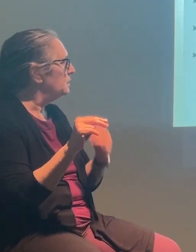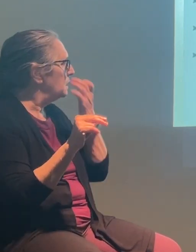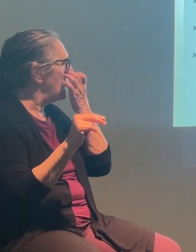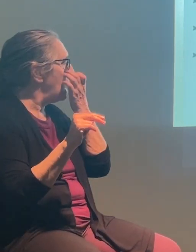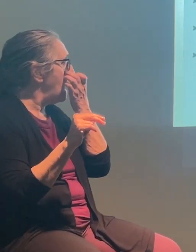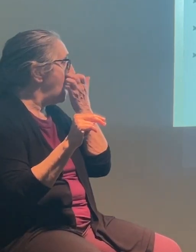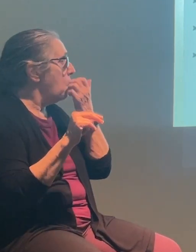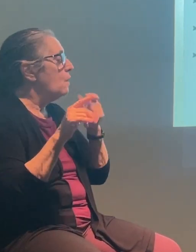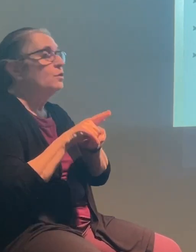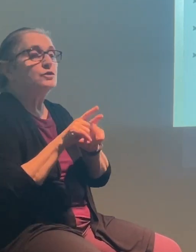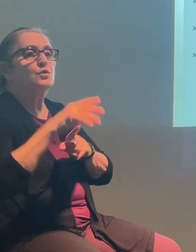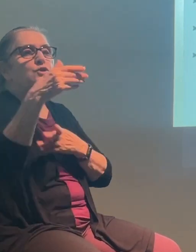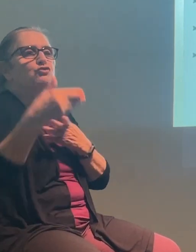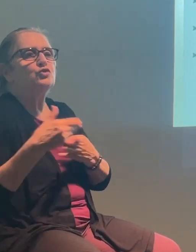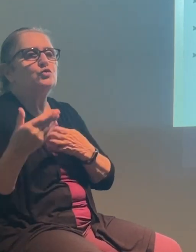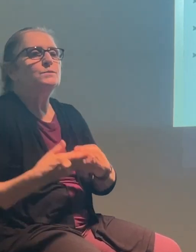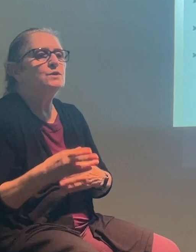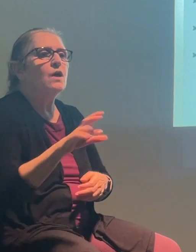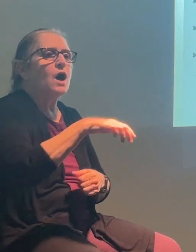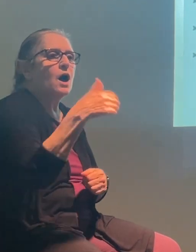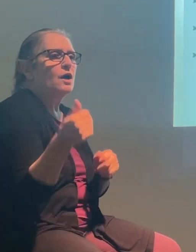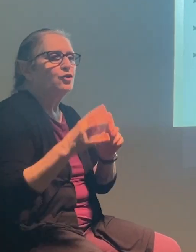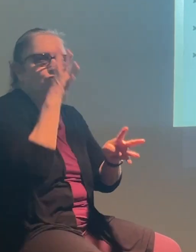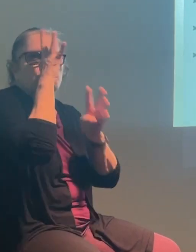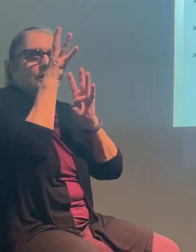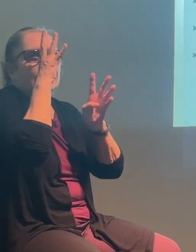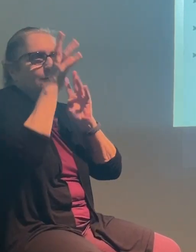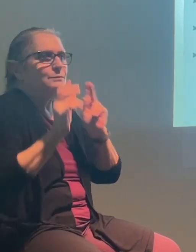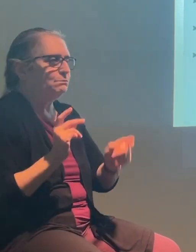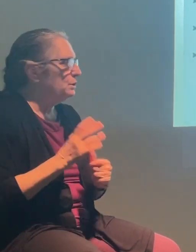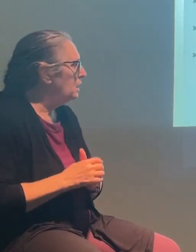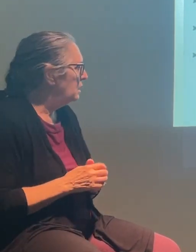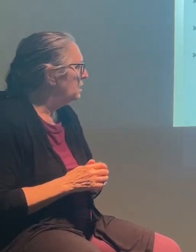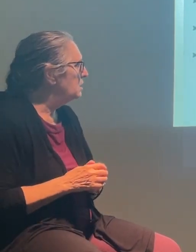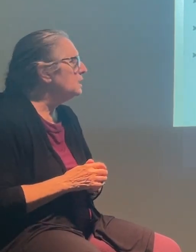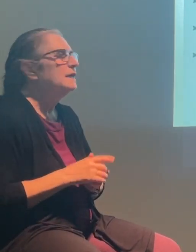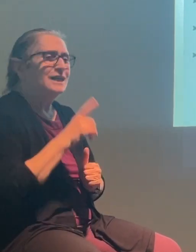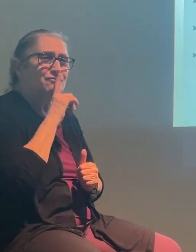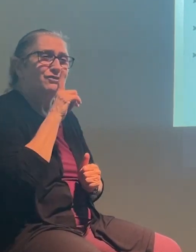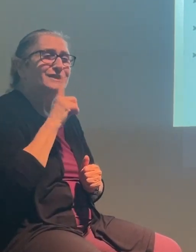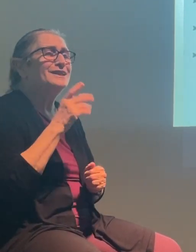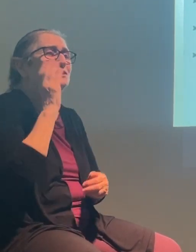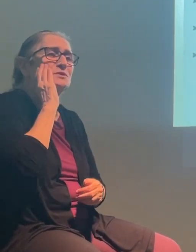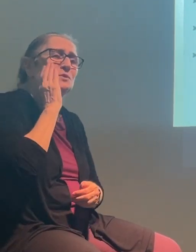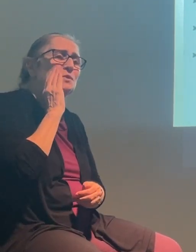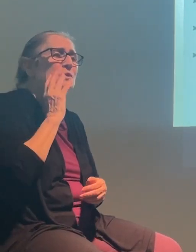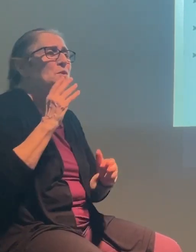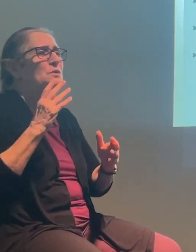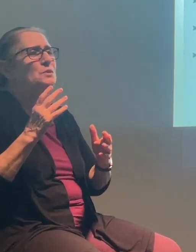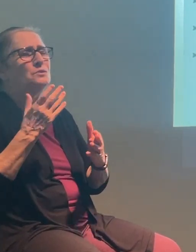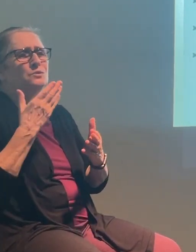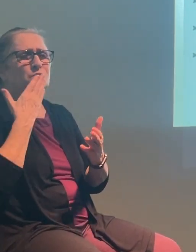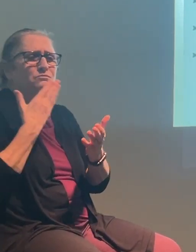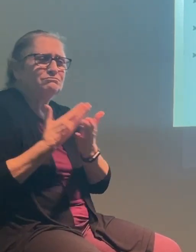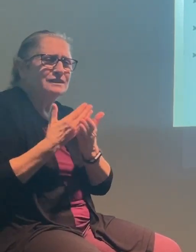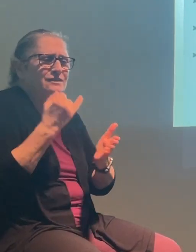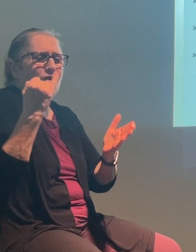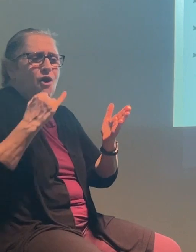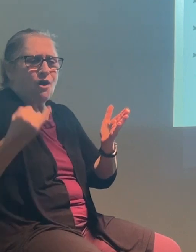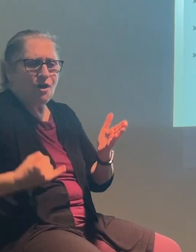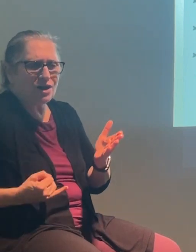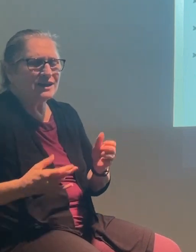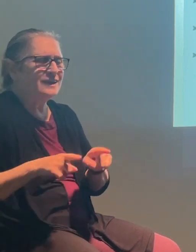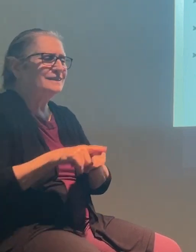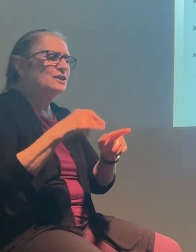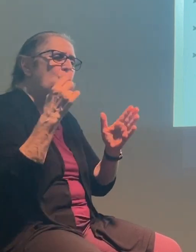also introduced him to entire groups of critics and so forth. So he was very, very well versed artistically, like not only as an artist,